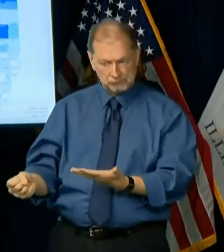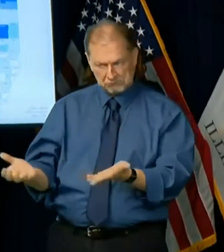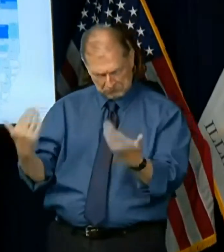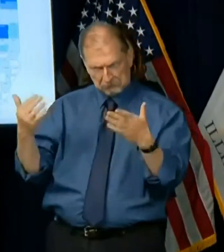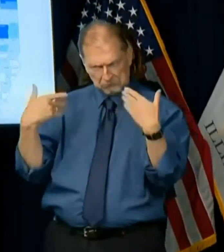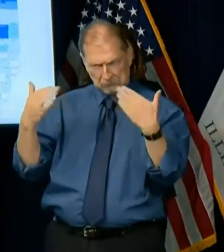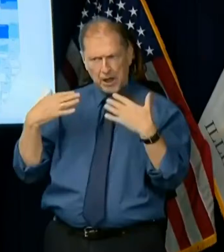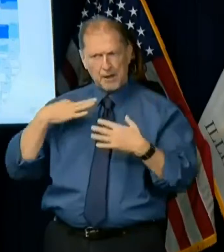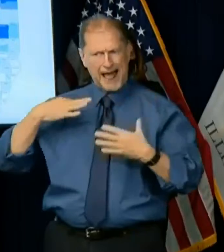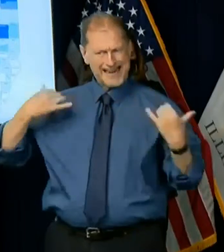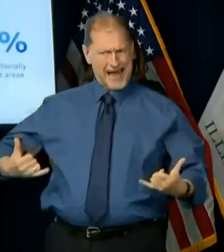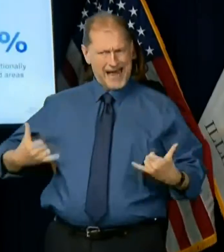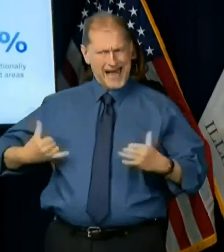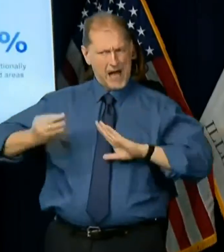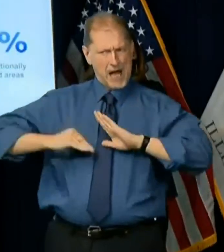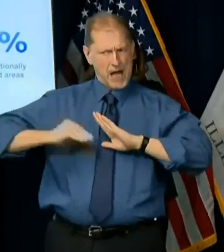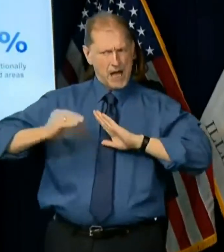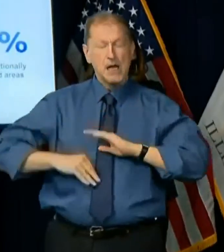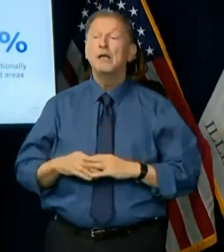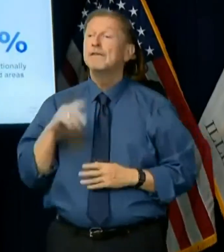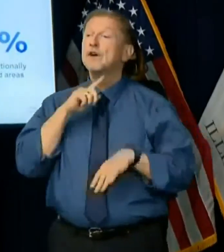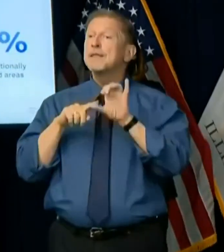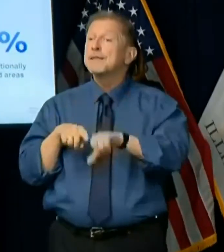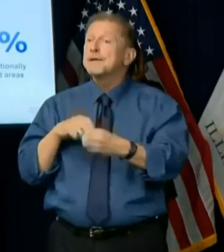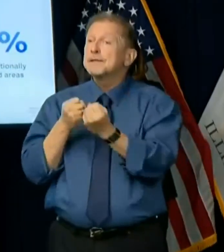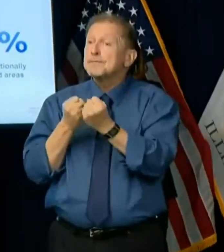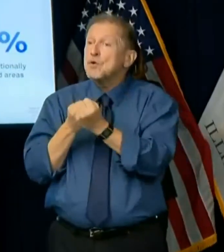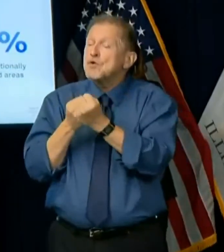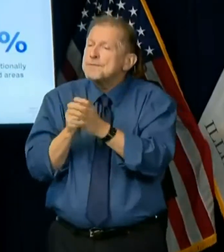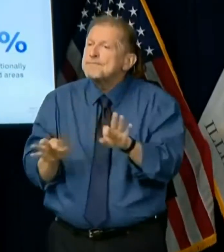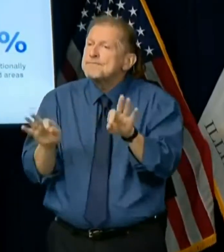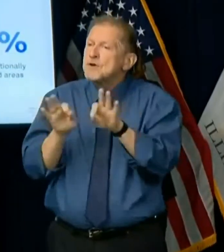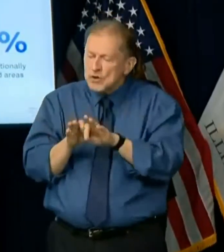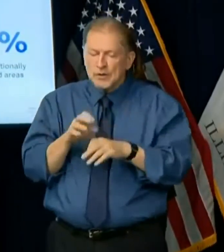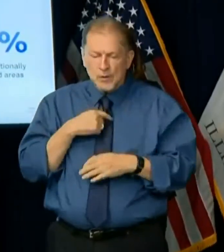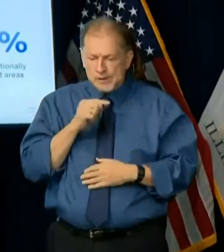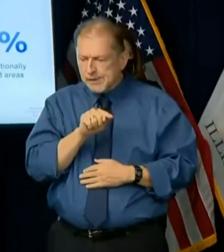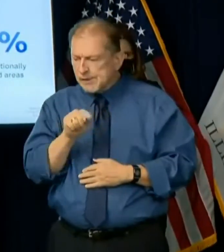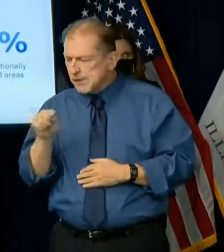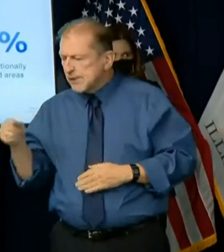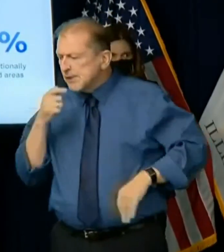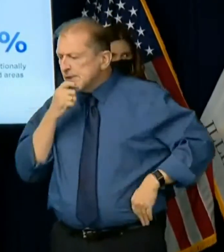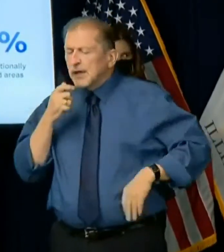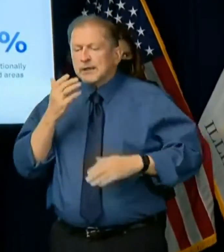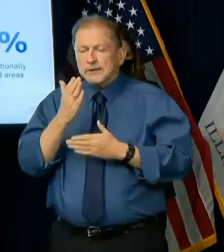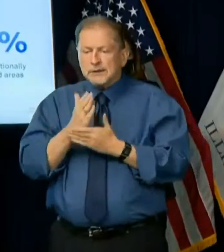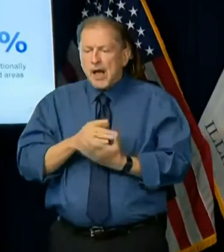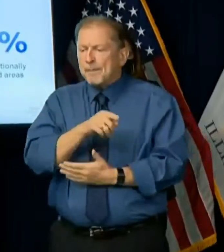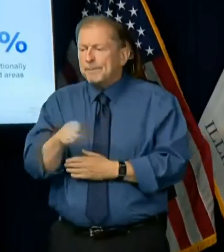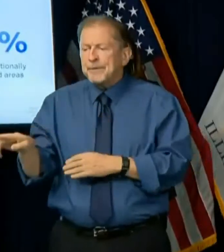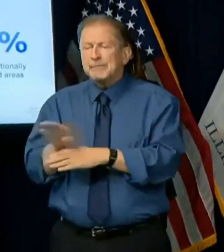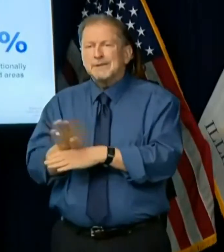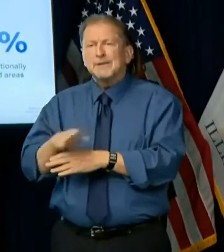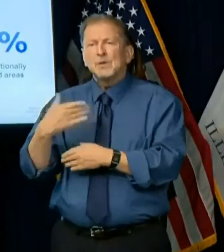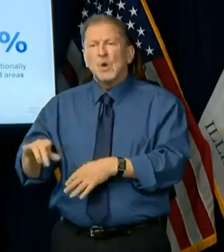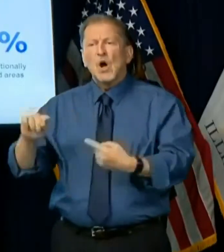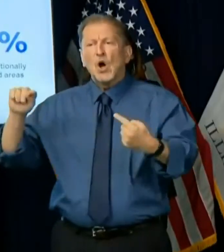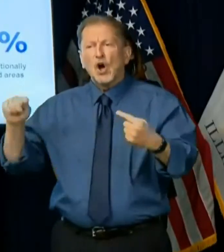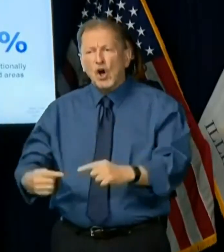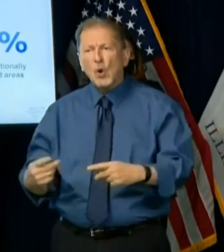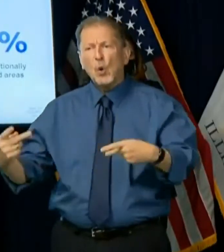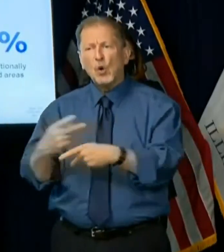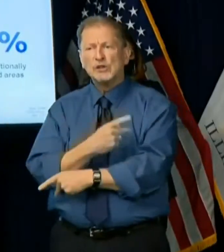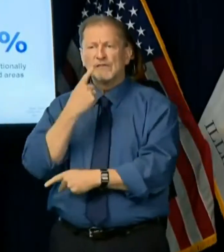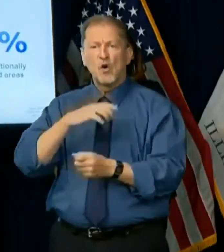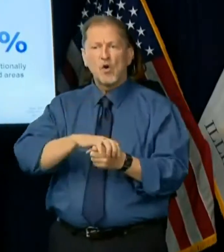In offering this support, we've made it a priority to help the type of businesses that have been left vulnerable by COVID-19.